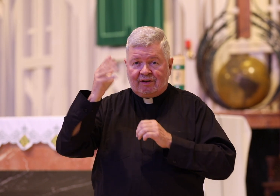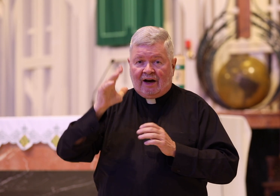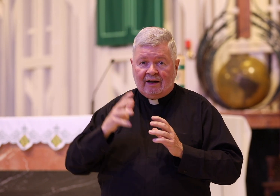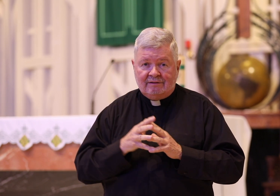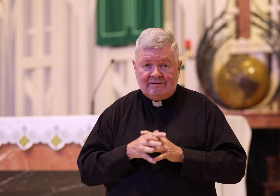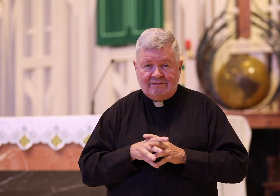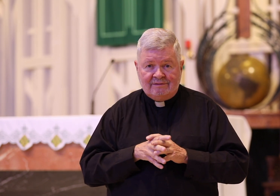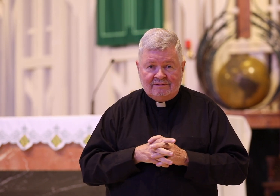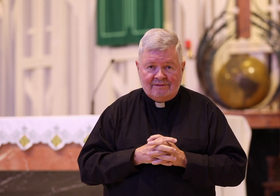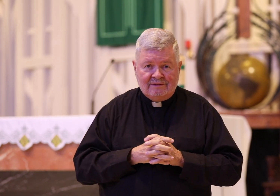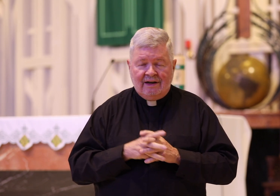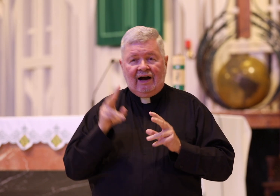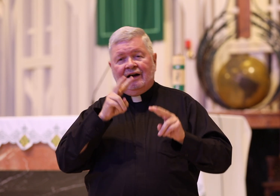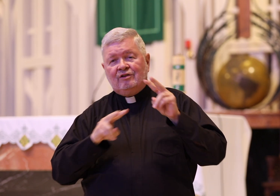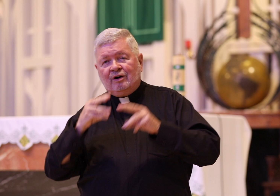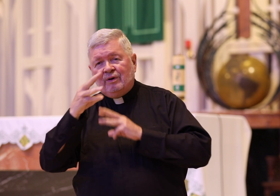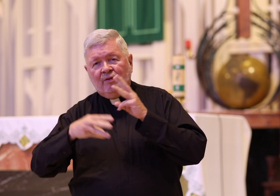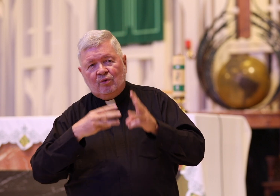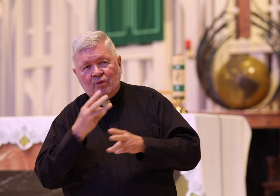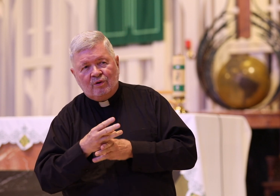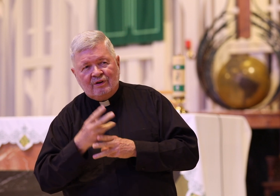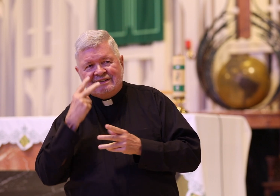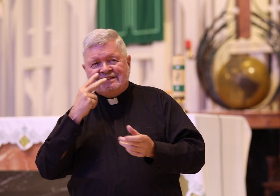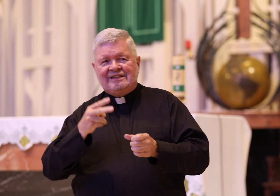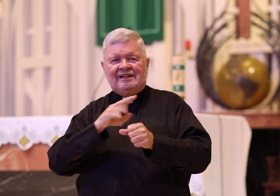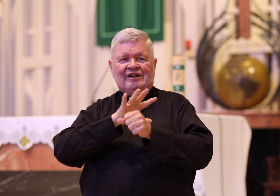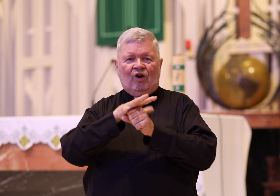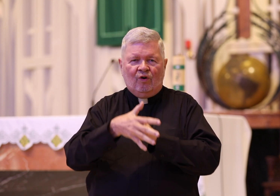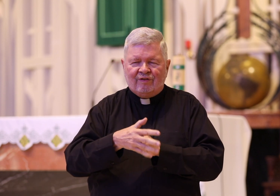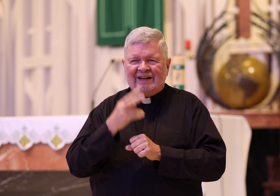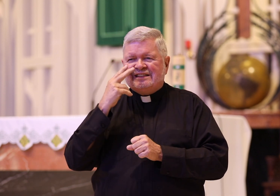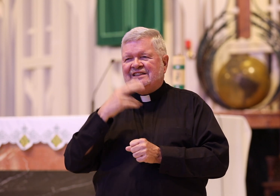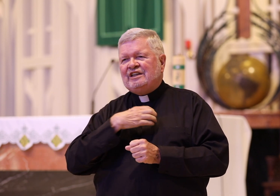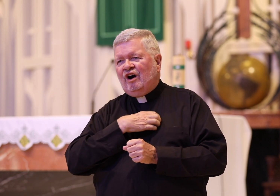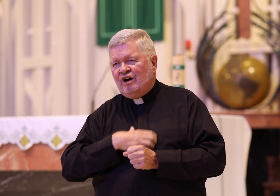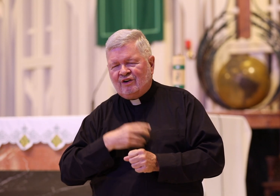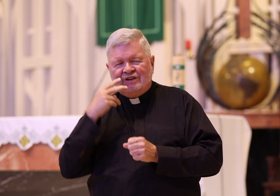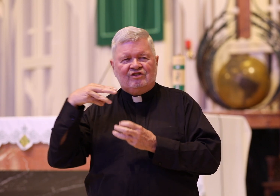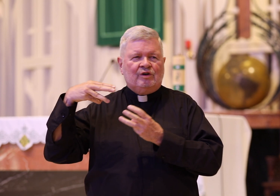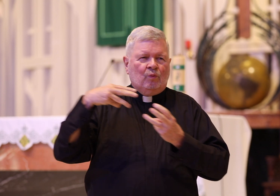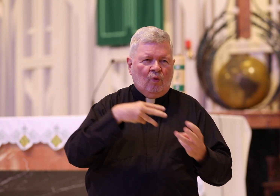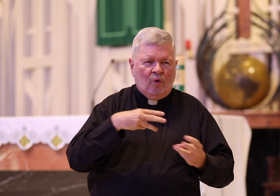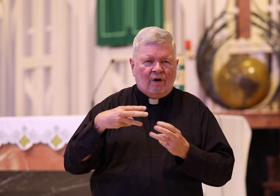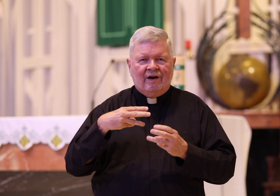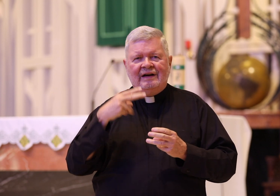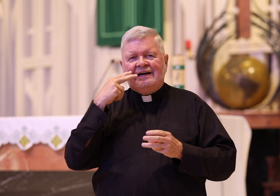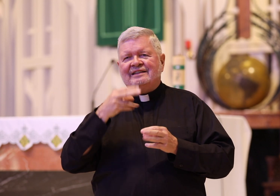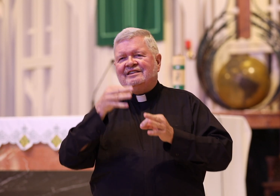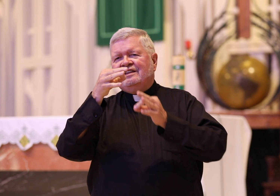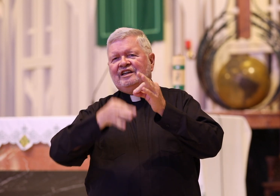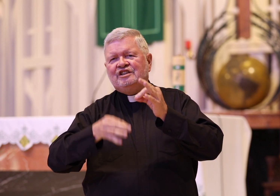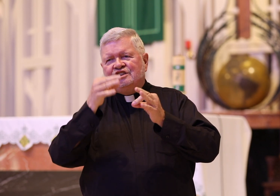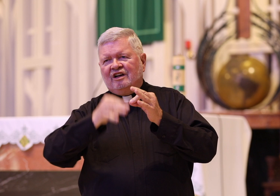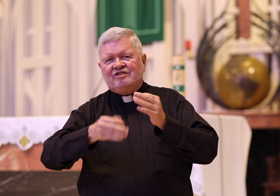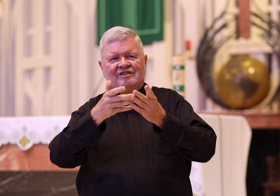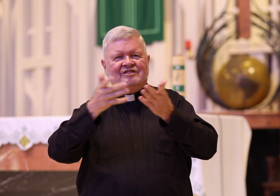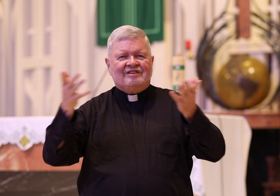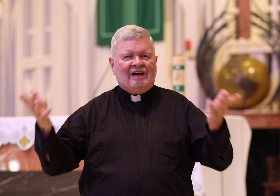God. I look around the world, I see COVID, I see hunger, I see war, I see the injustice that's out